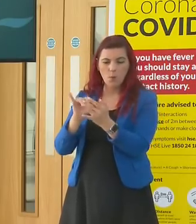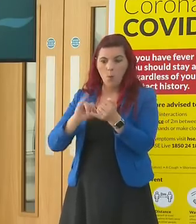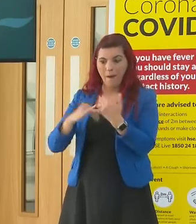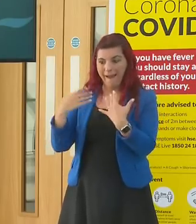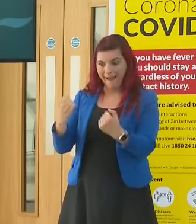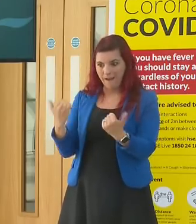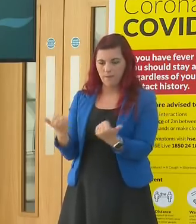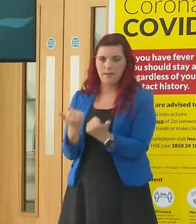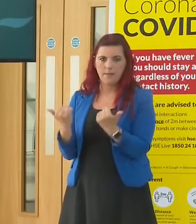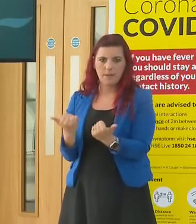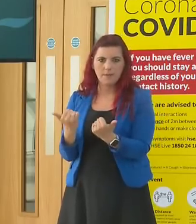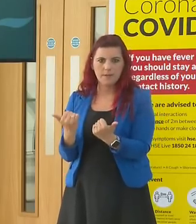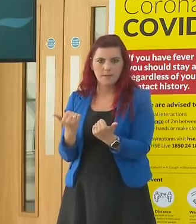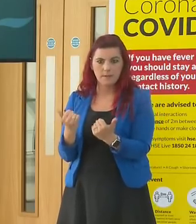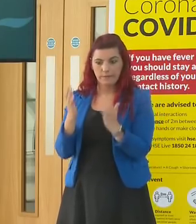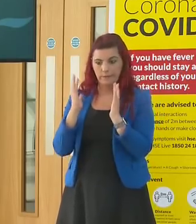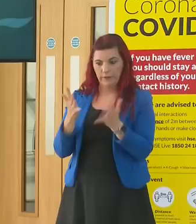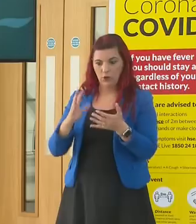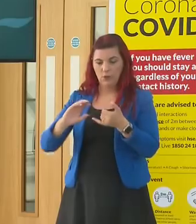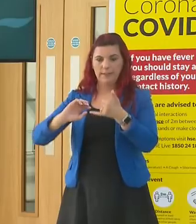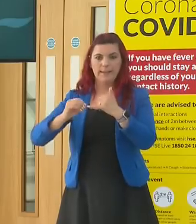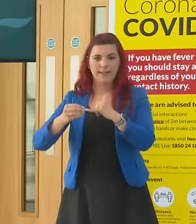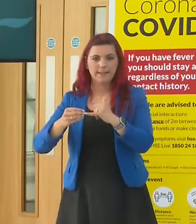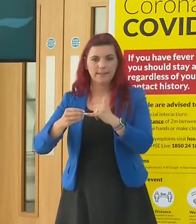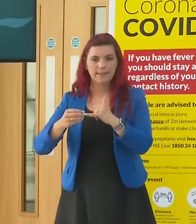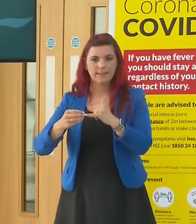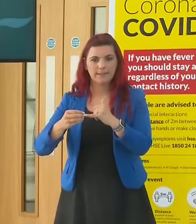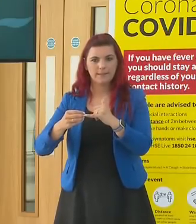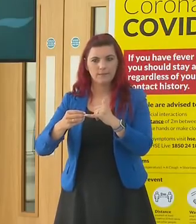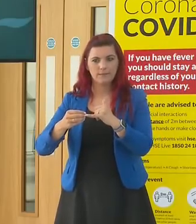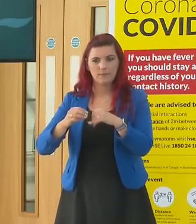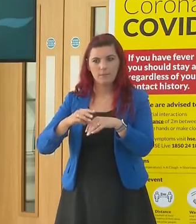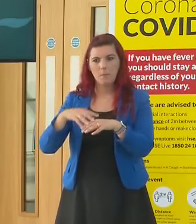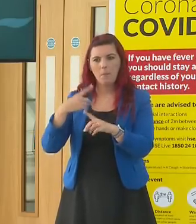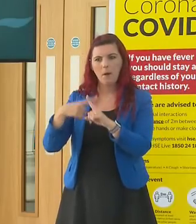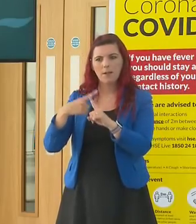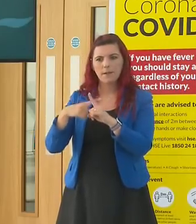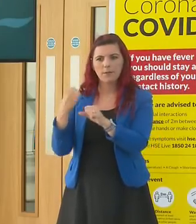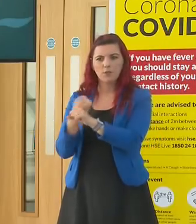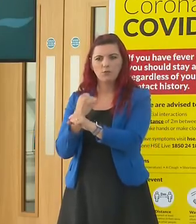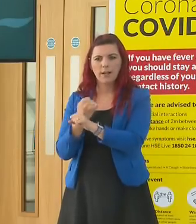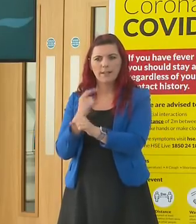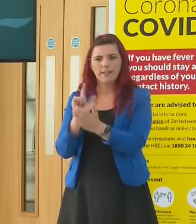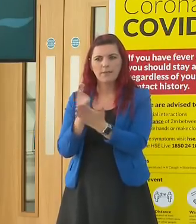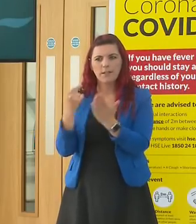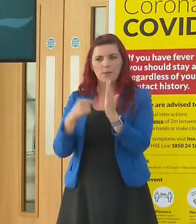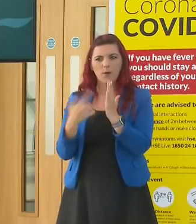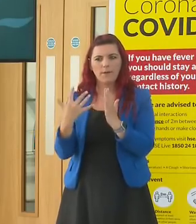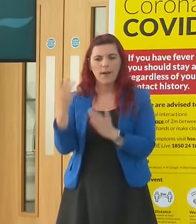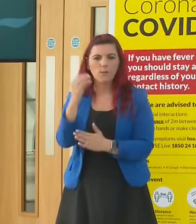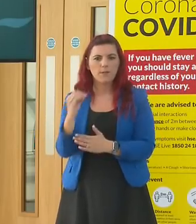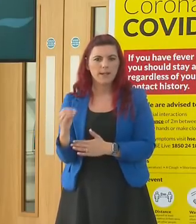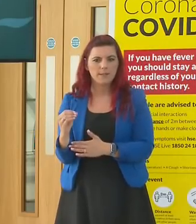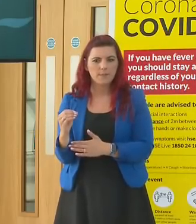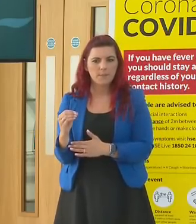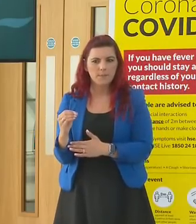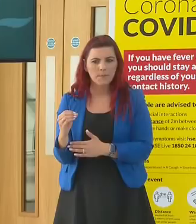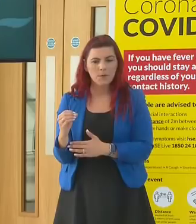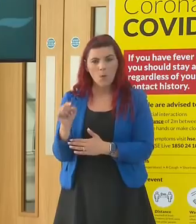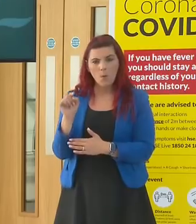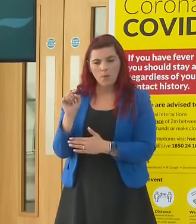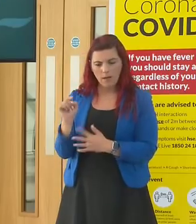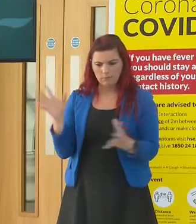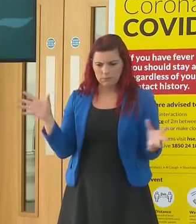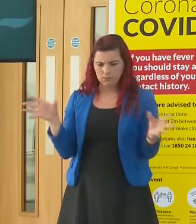symptomatic, when they were tested, this symptomatic group gave a positivity rate of 17.5%. And this